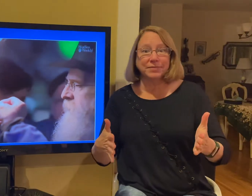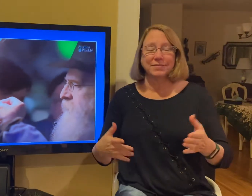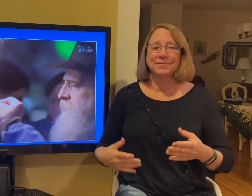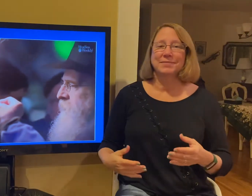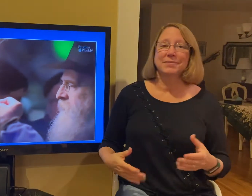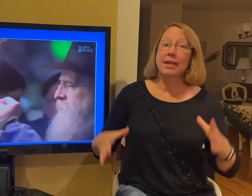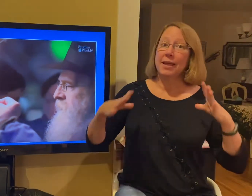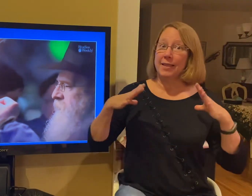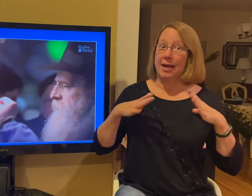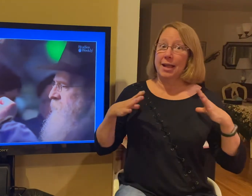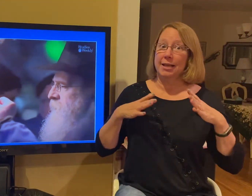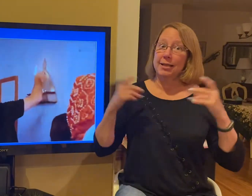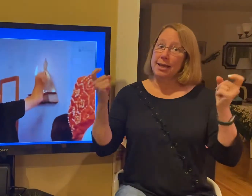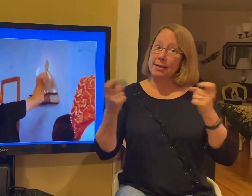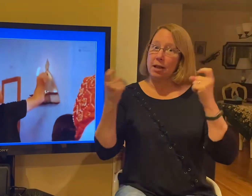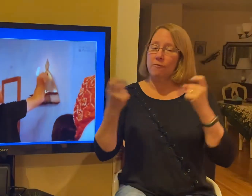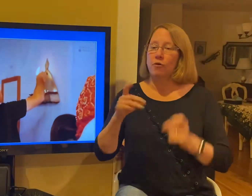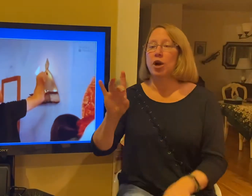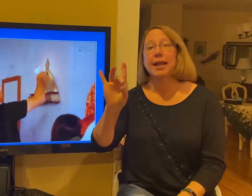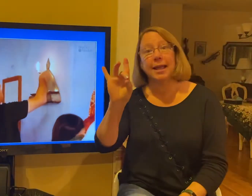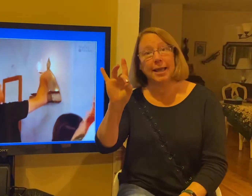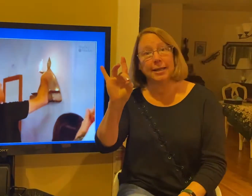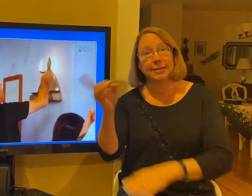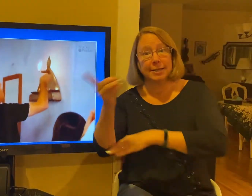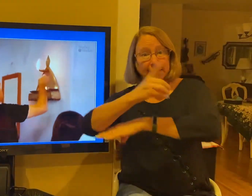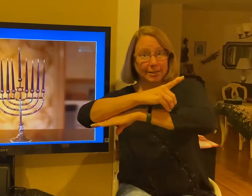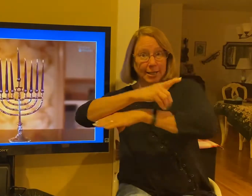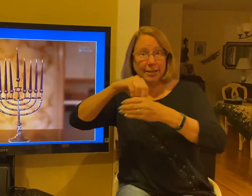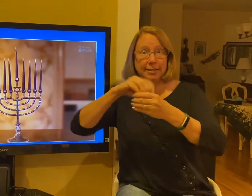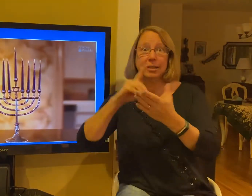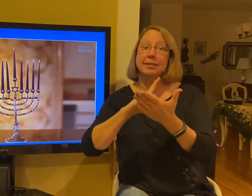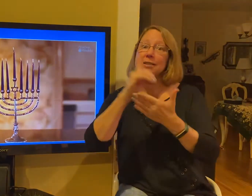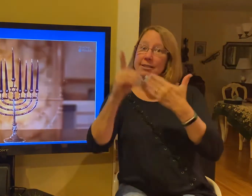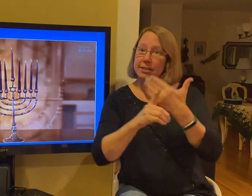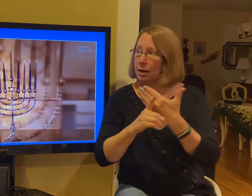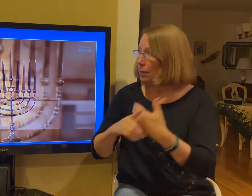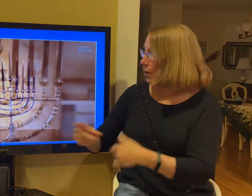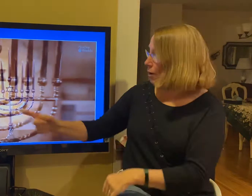8 days in December, with each day being recognized by lighting a candle on a menorah.